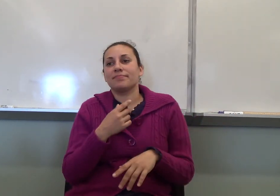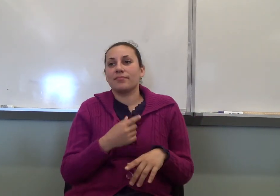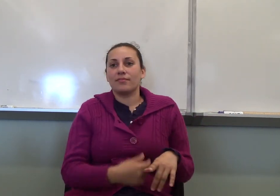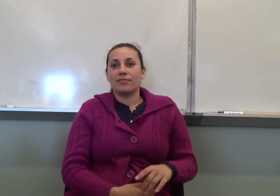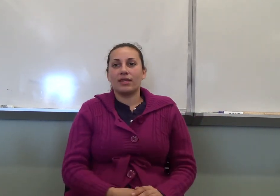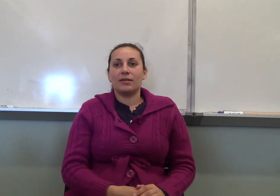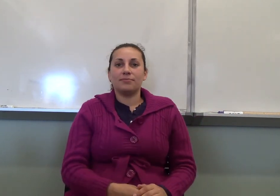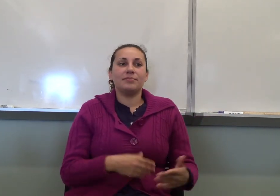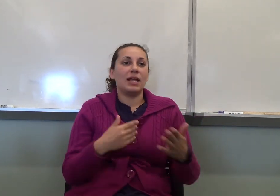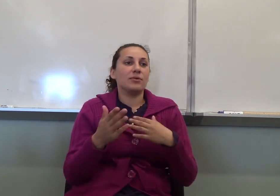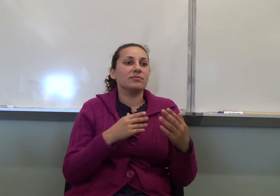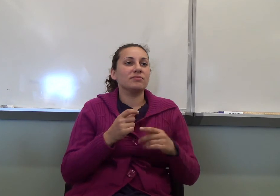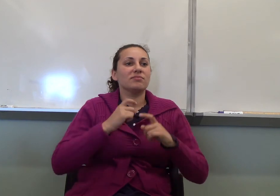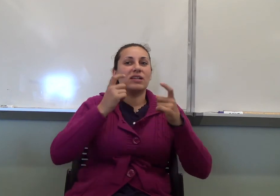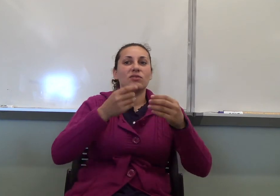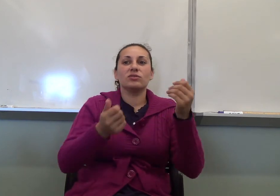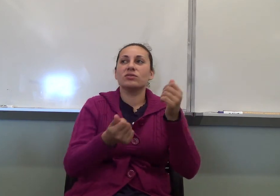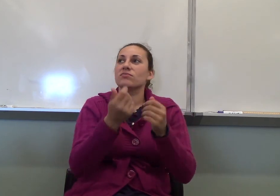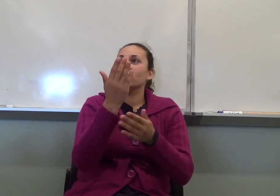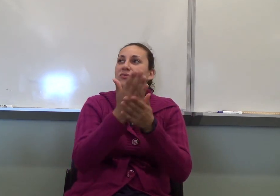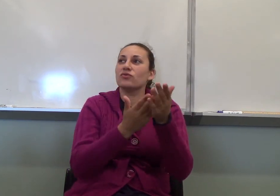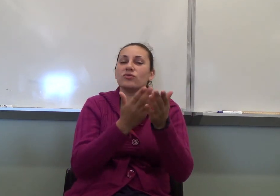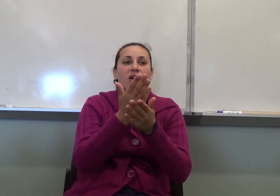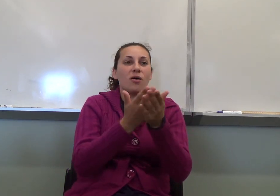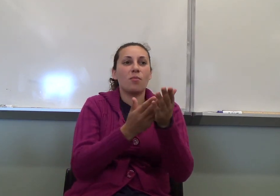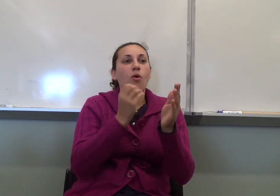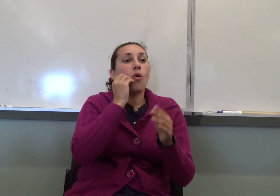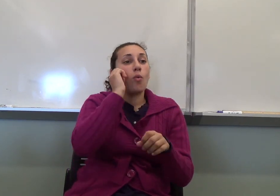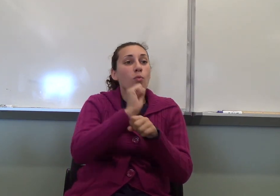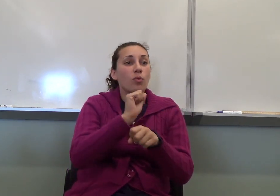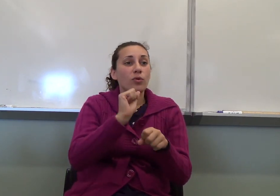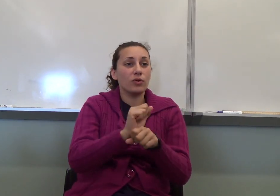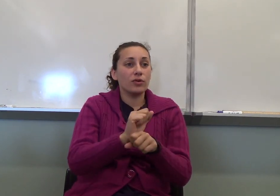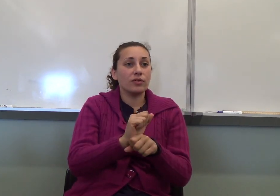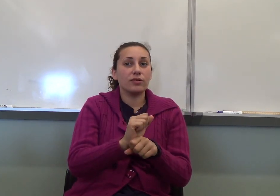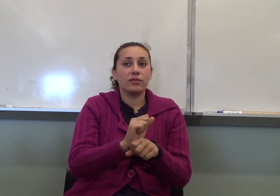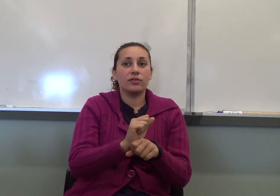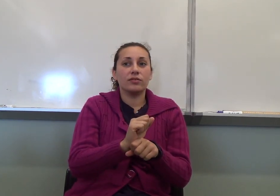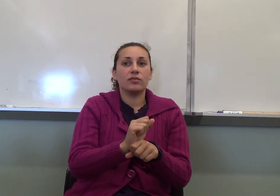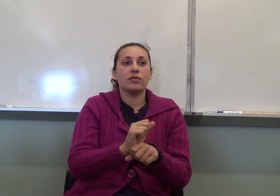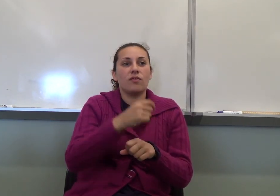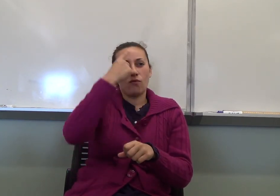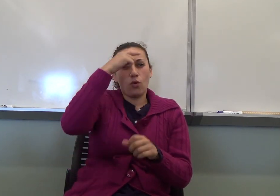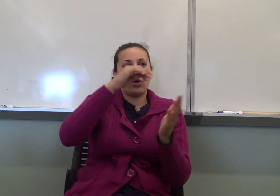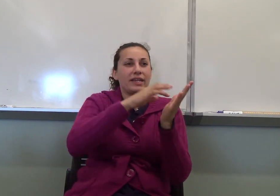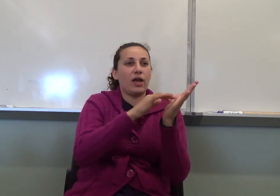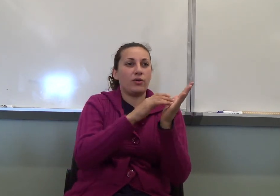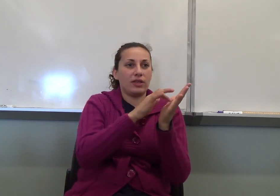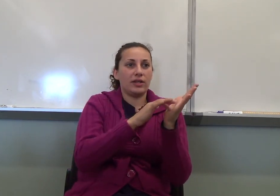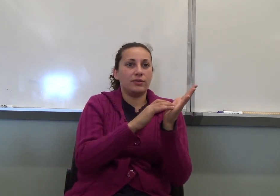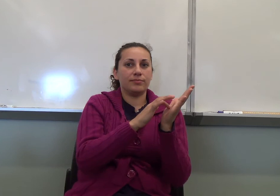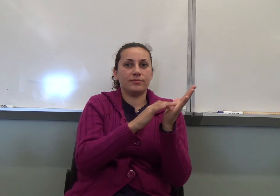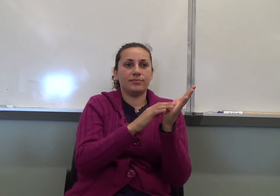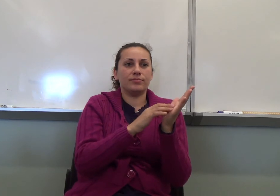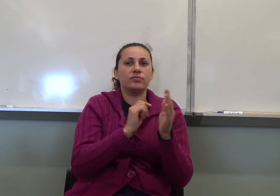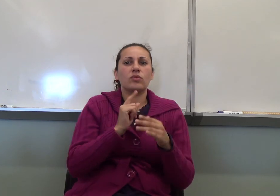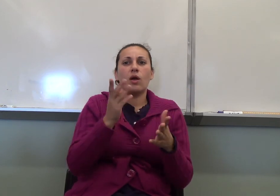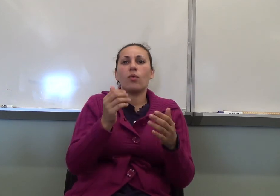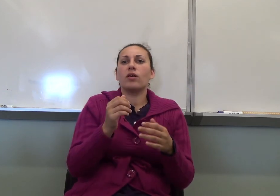I'm going to give you a couple homework problems in the calculator connection section, because I want you to get used to your change sign